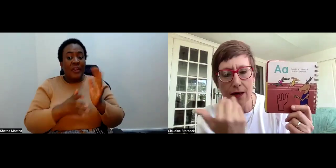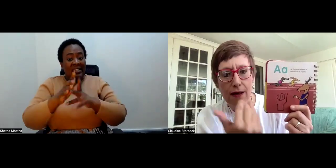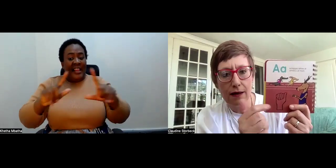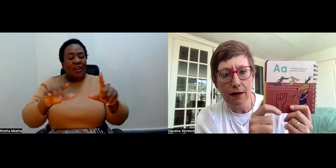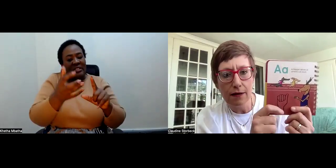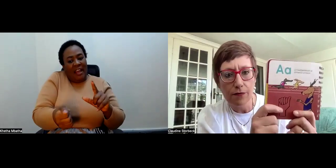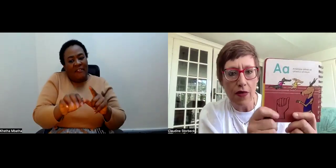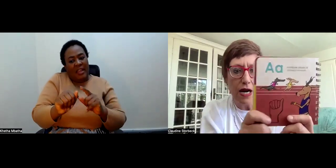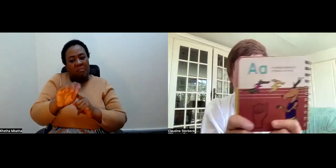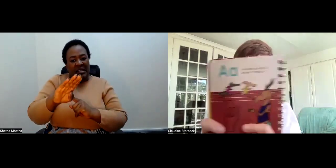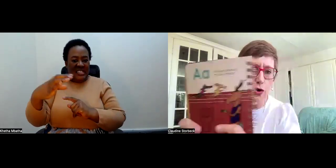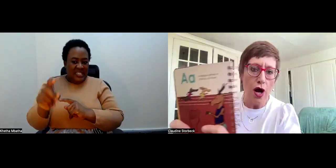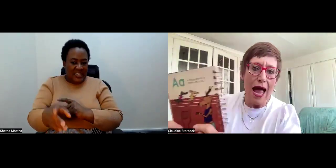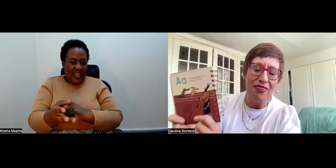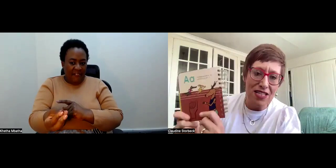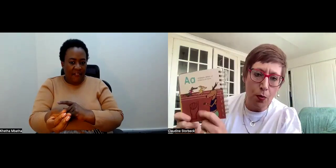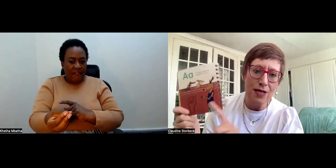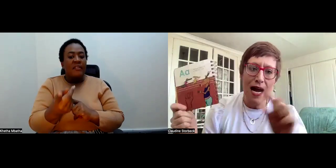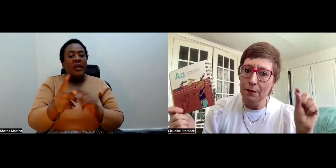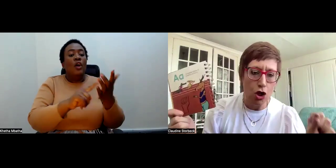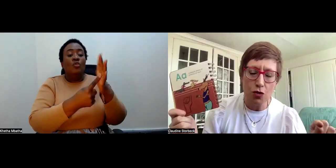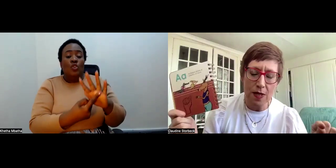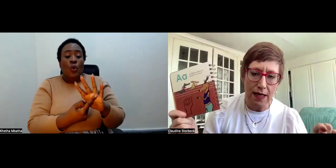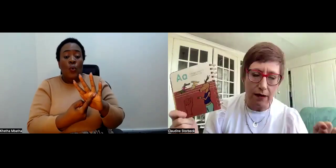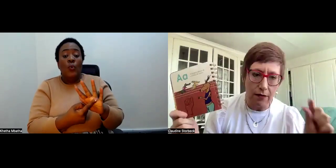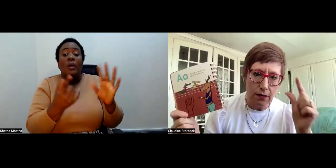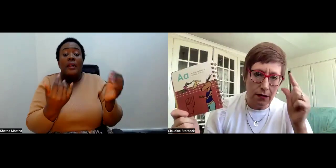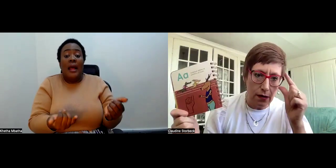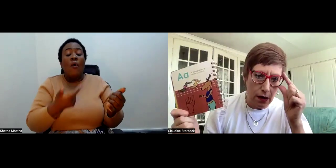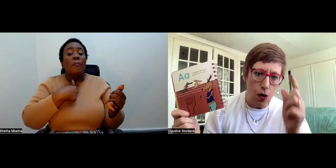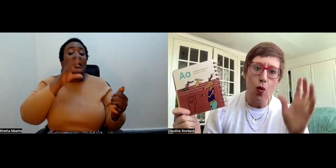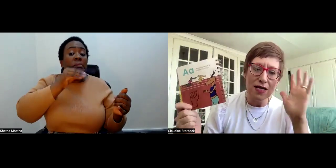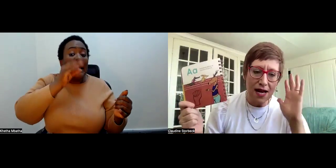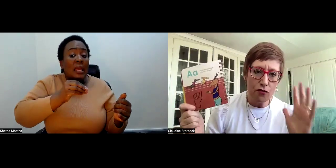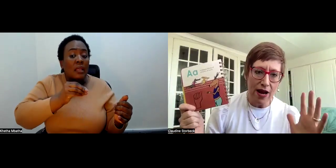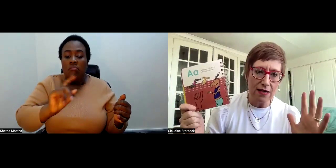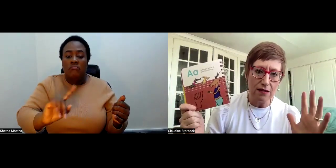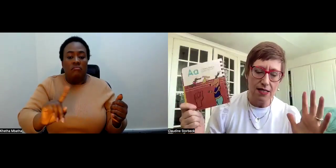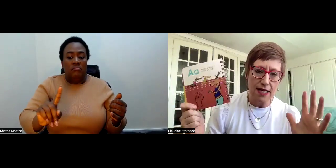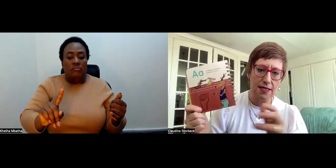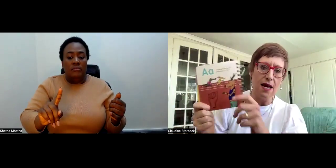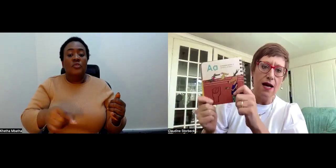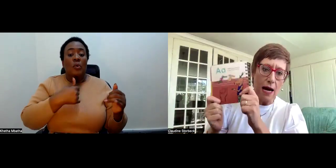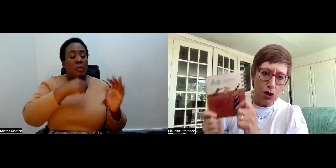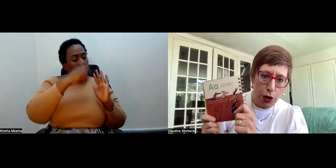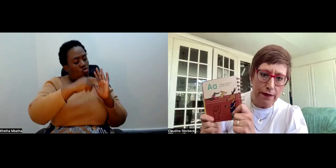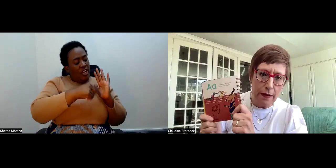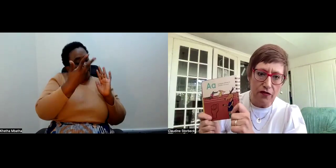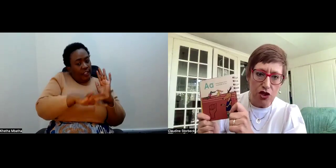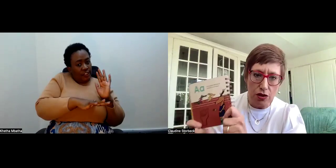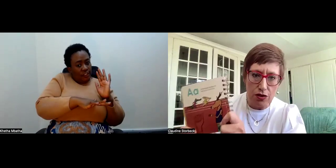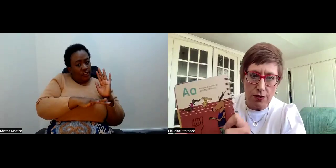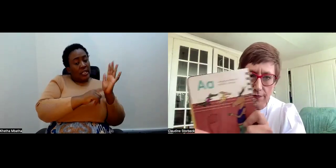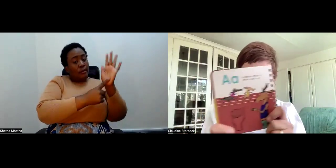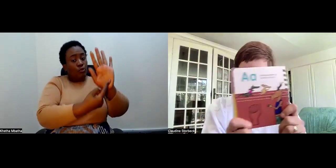ABC. And then I would show. At this point, I am not speaking. Once I've read the text, I'm showing